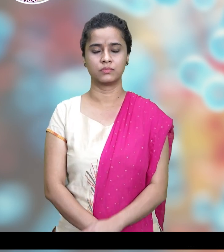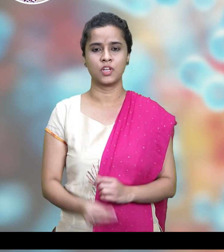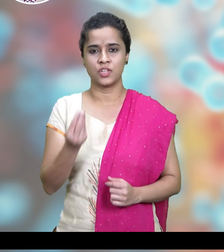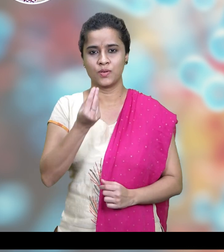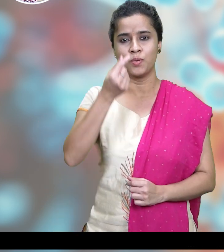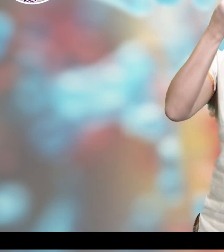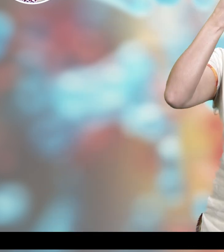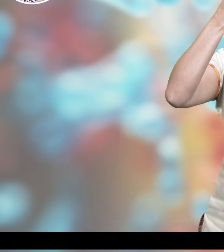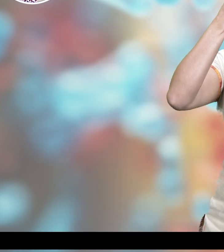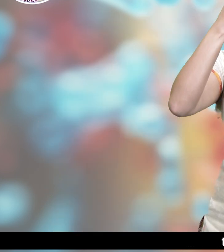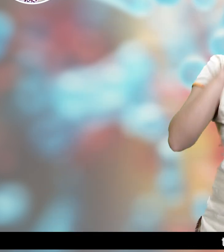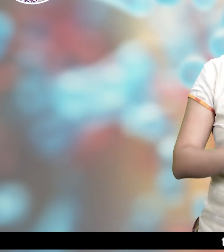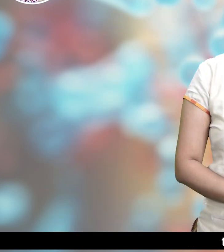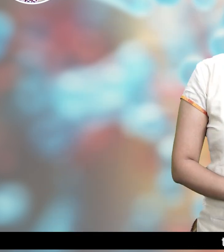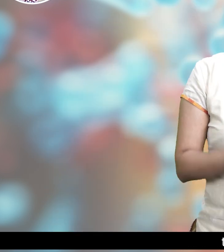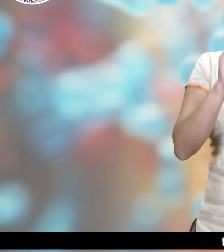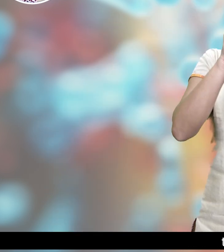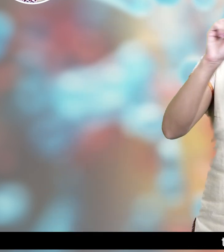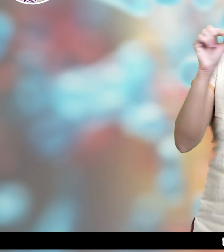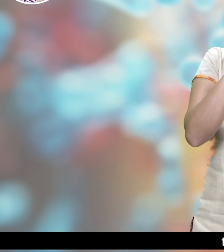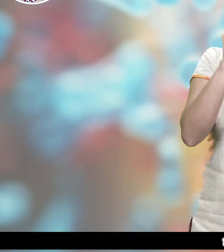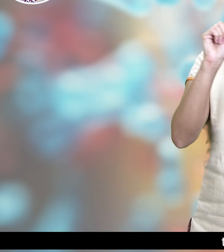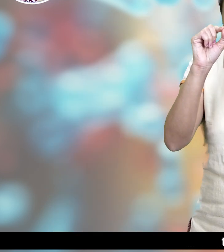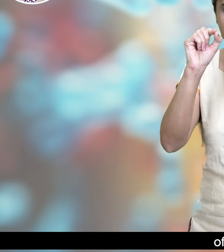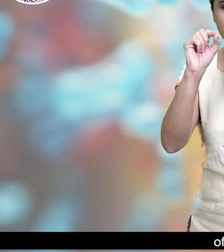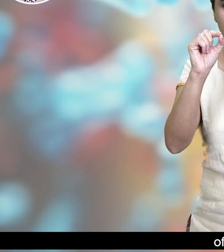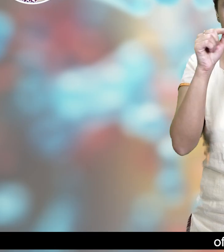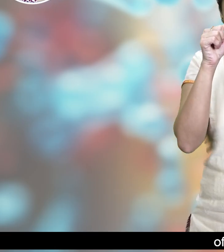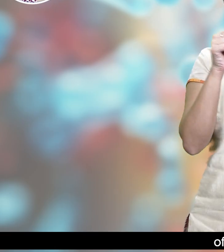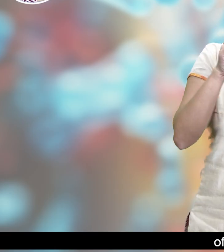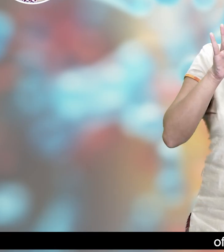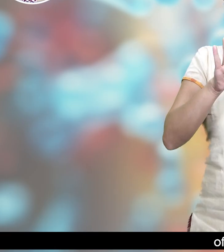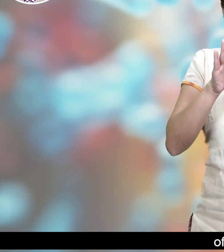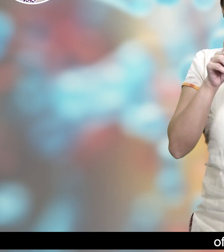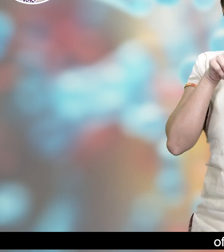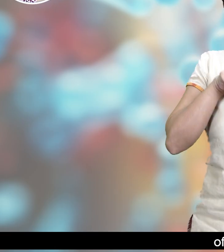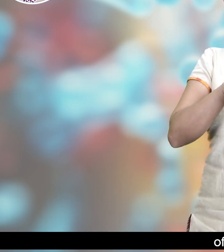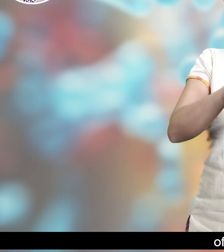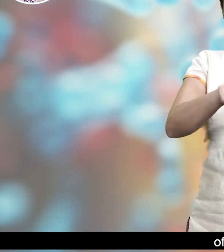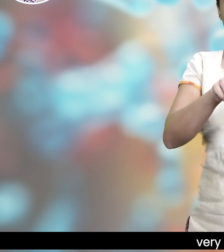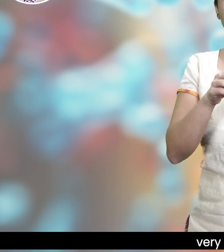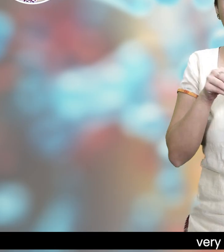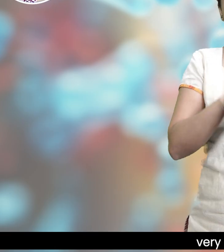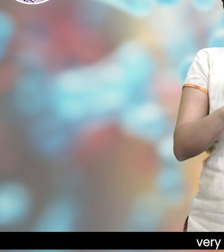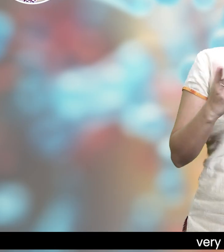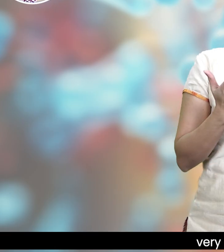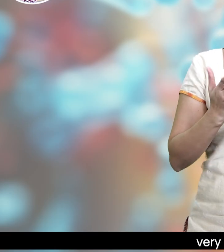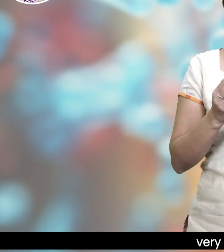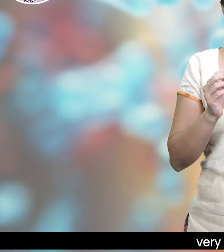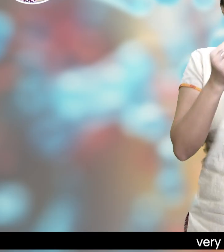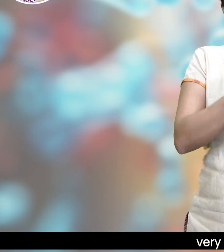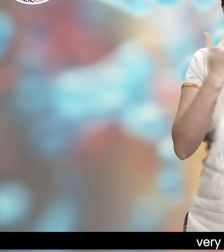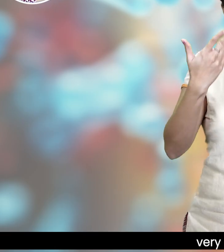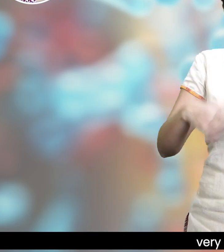In some cases, the tissue specificity of the infection leads to very